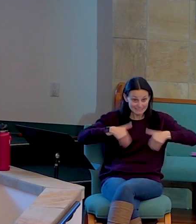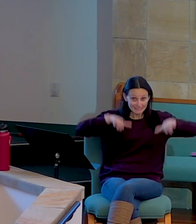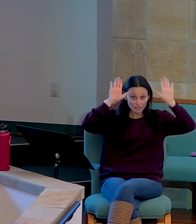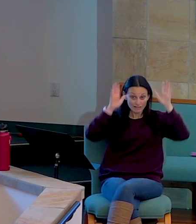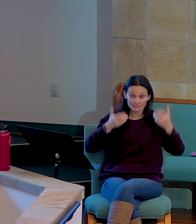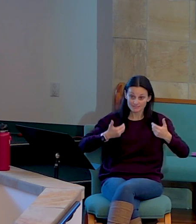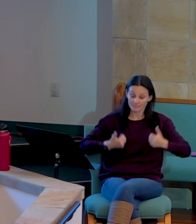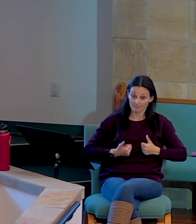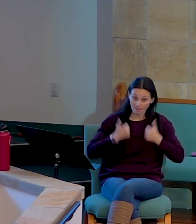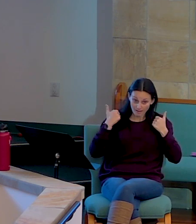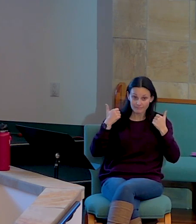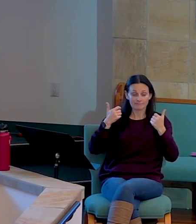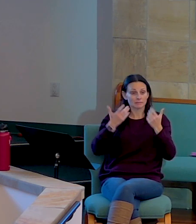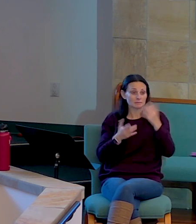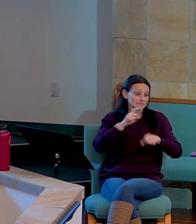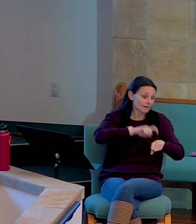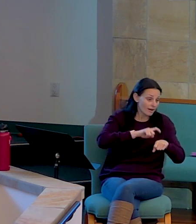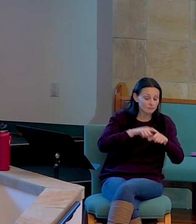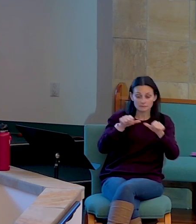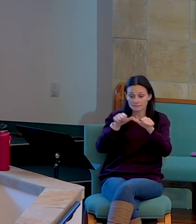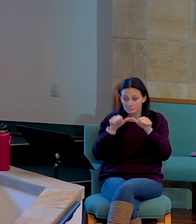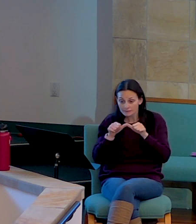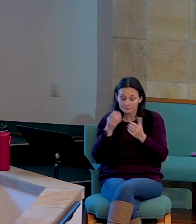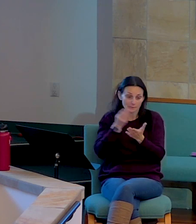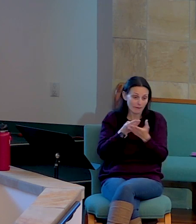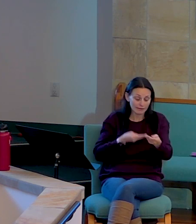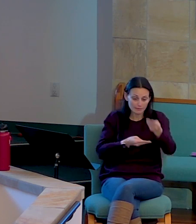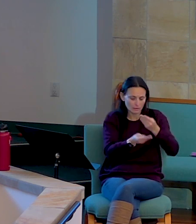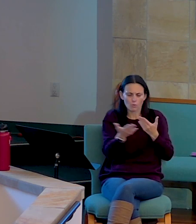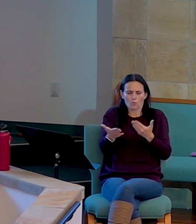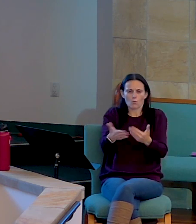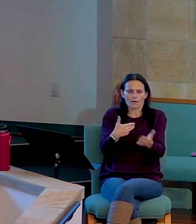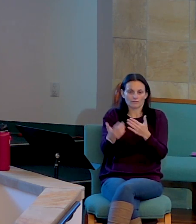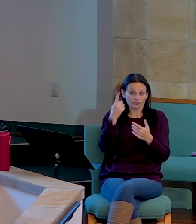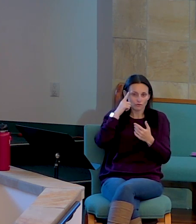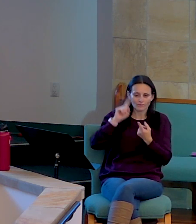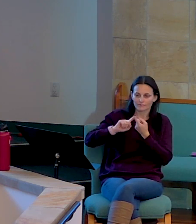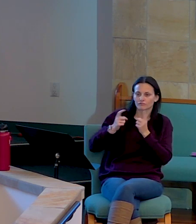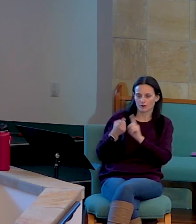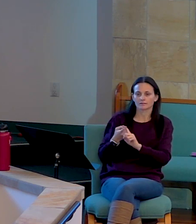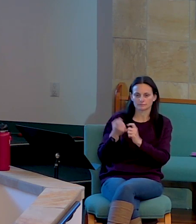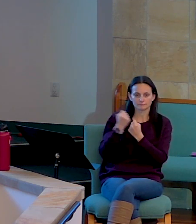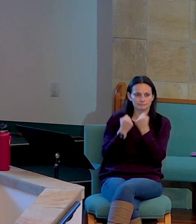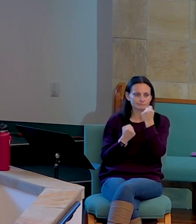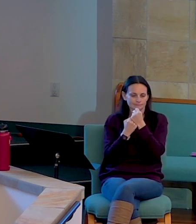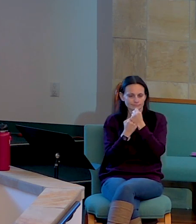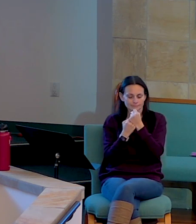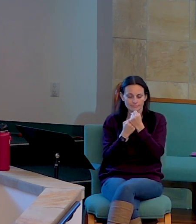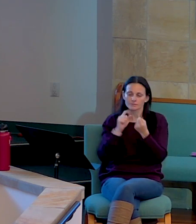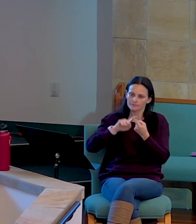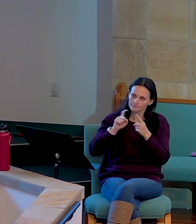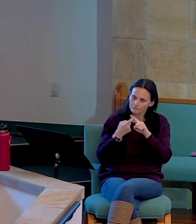their life, maybe time, maybe space, maybe money, maybe whatever, for a friend. A friend shows